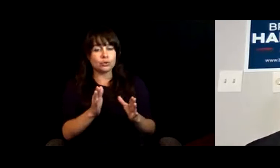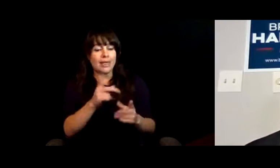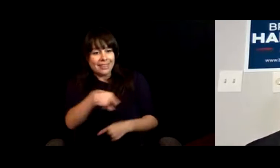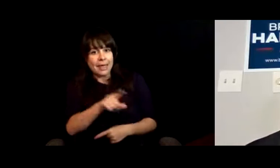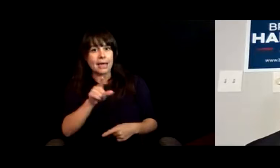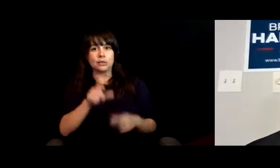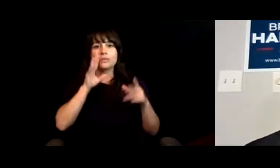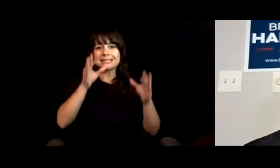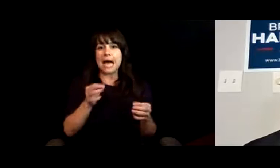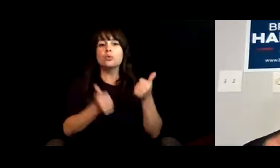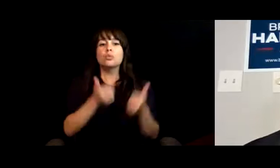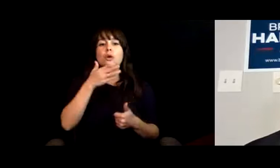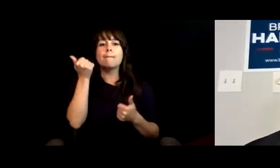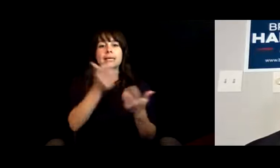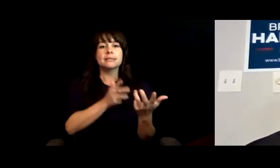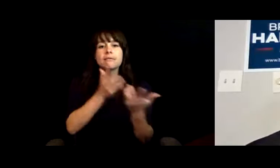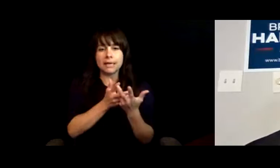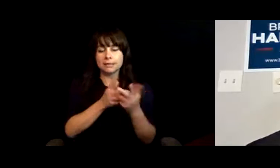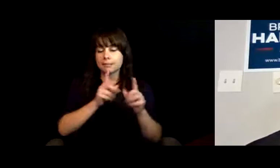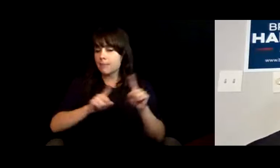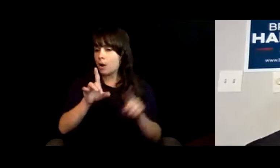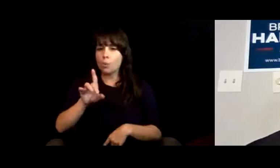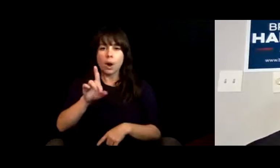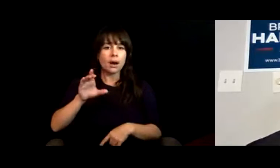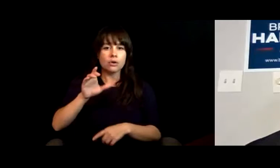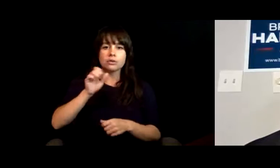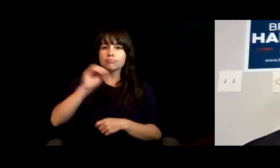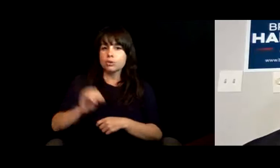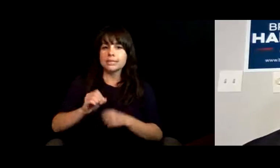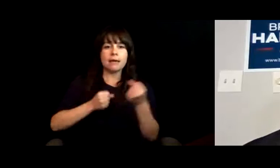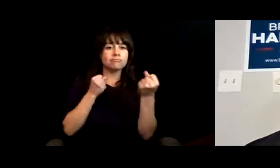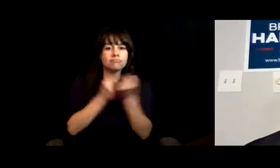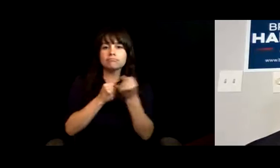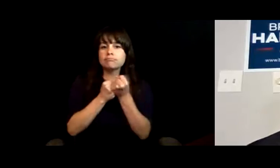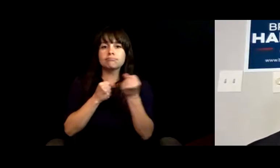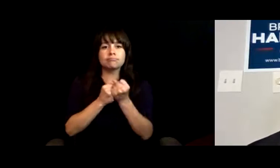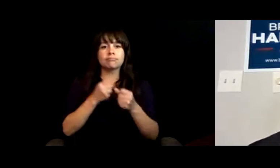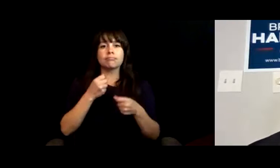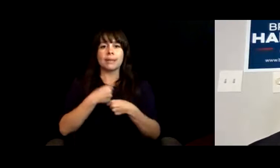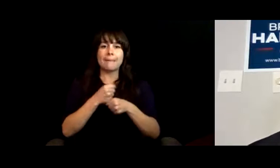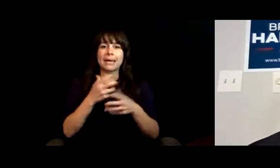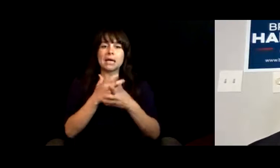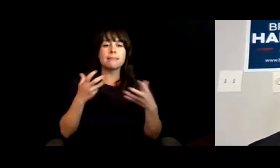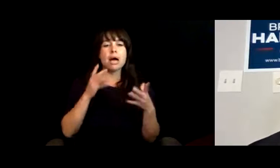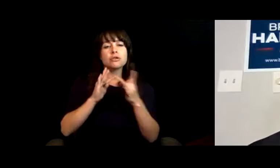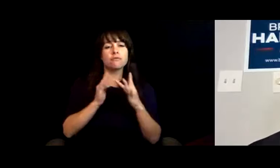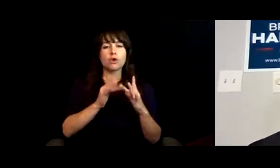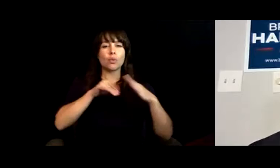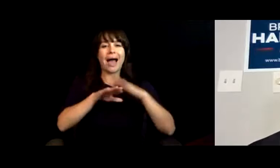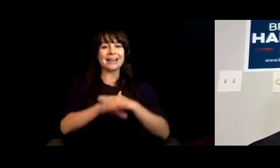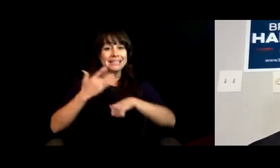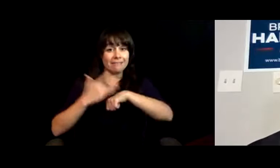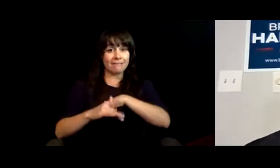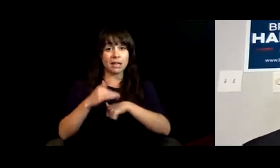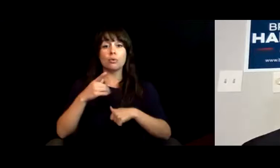their individual needs. But I 100% support making as much virtual access available as possible to